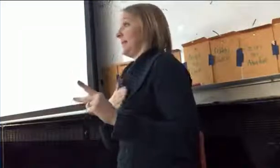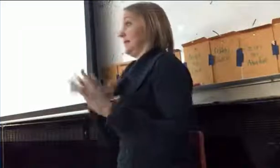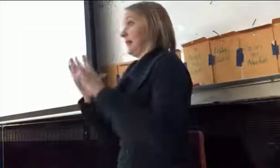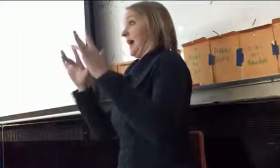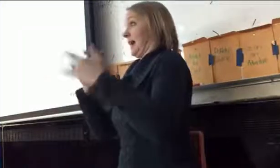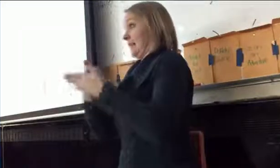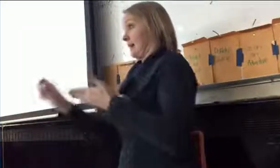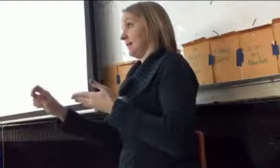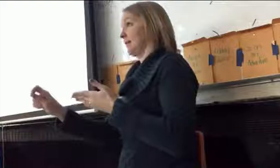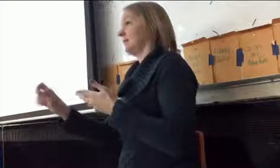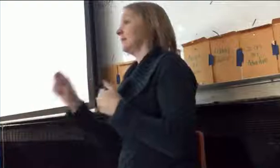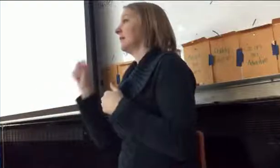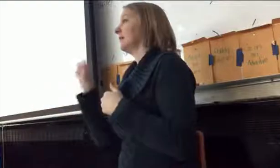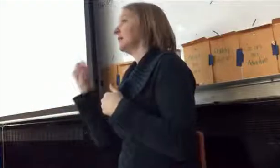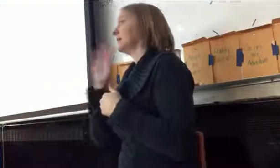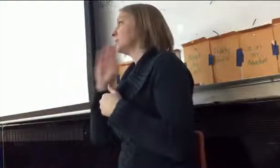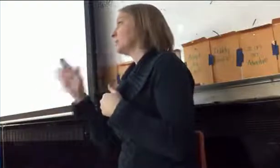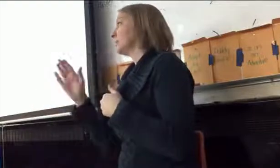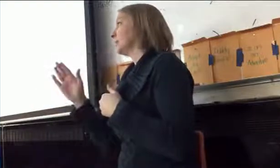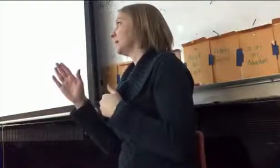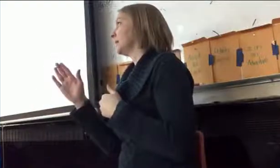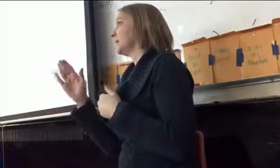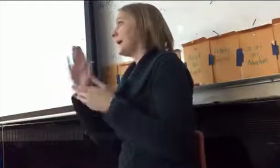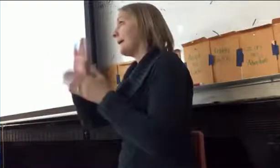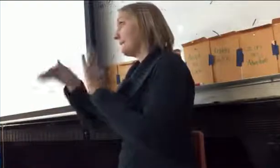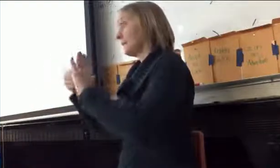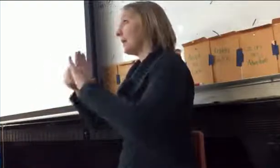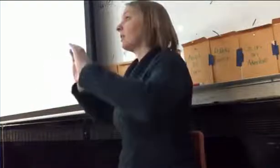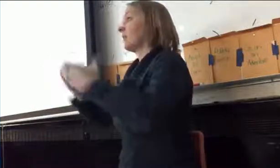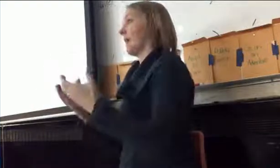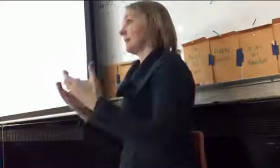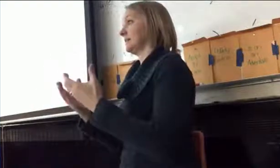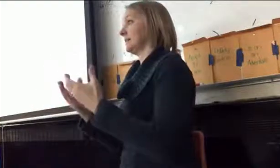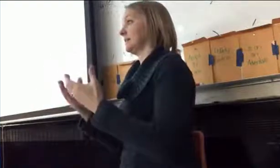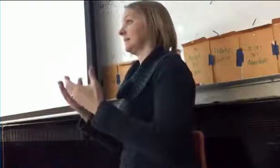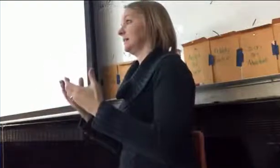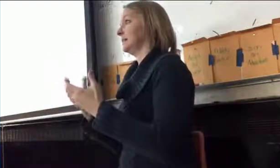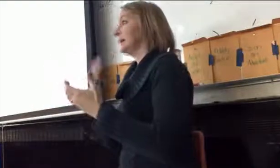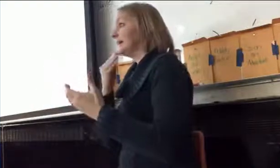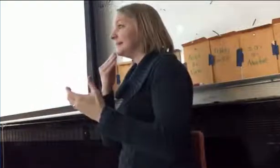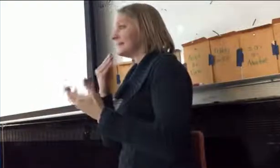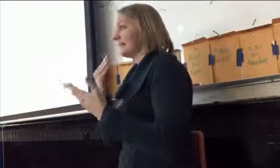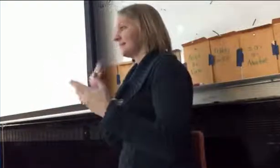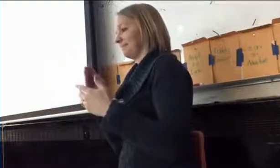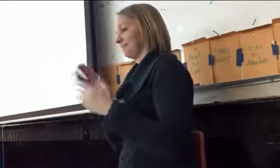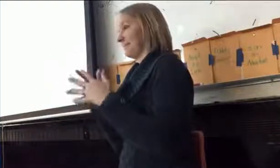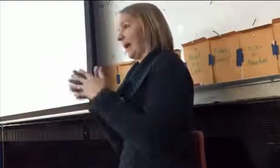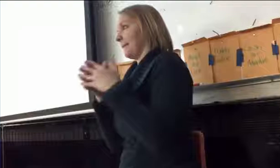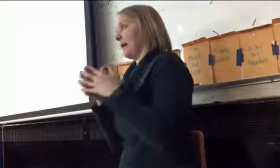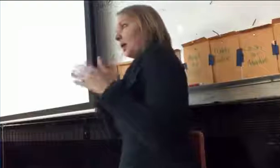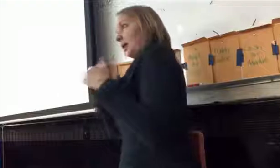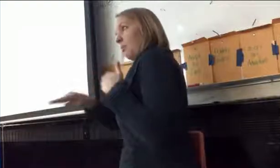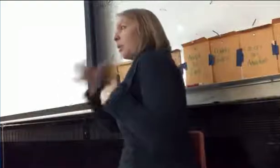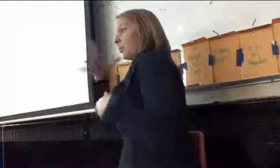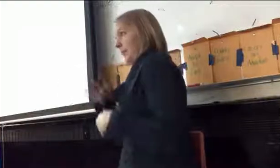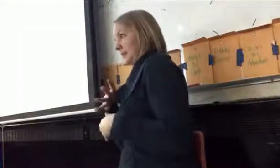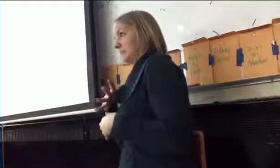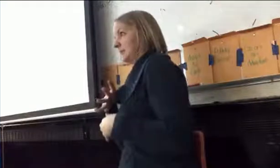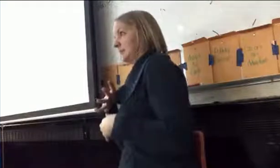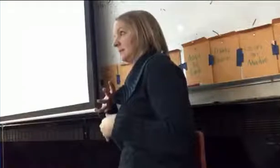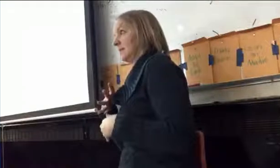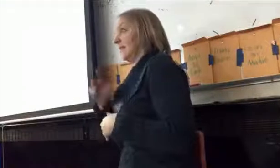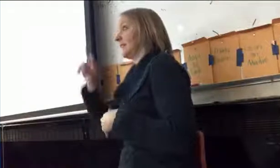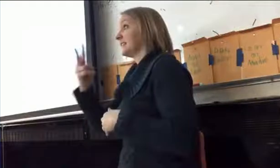that these are going to be middle-class, native-born women, And then your